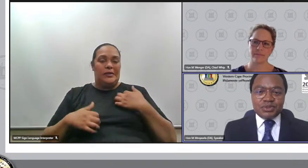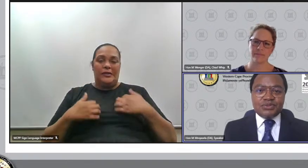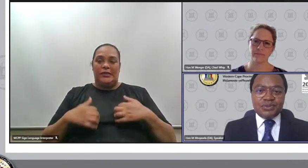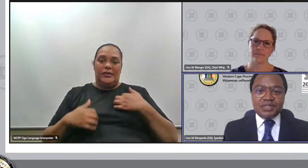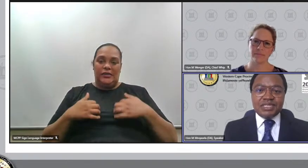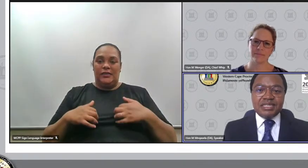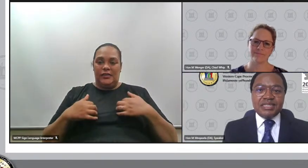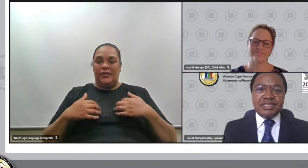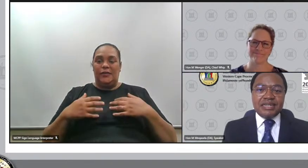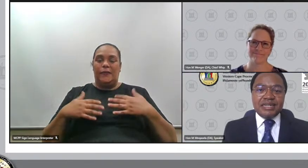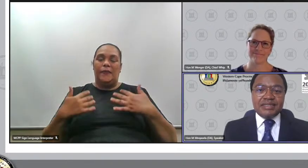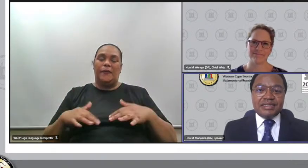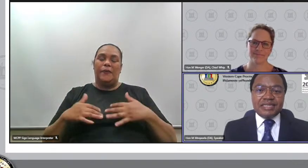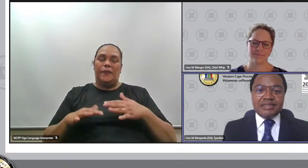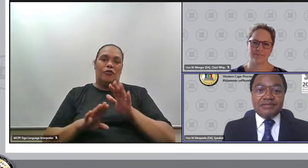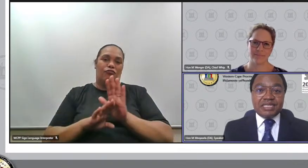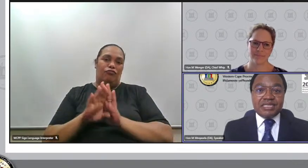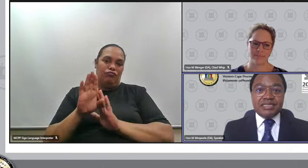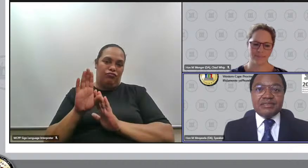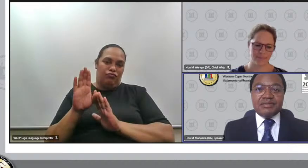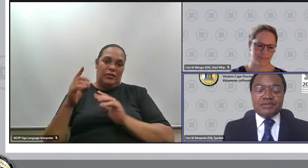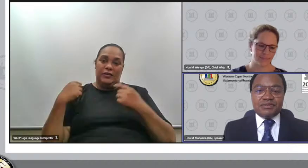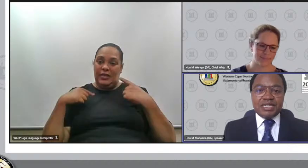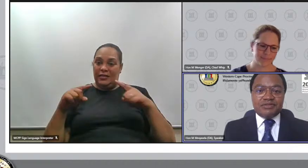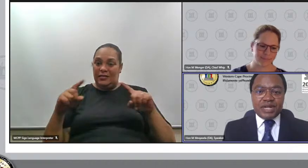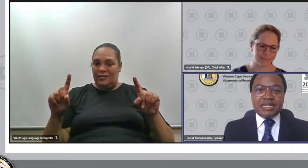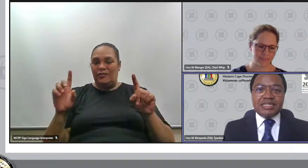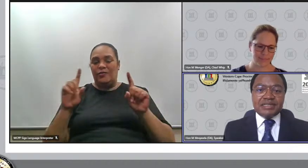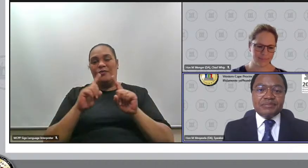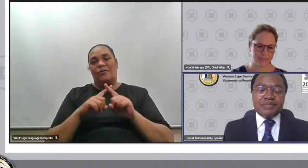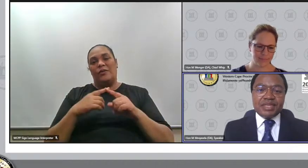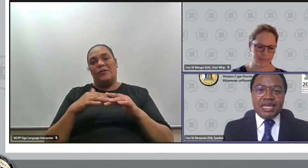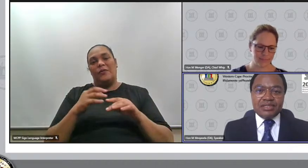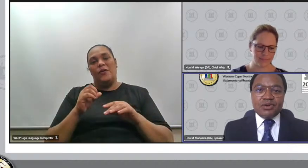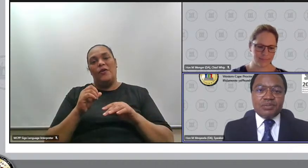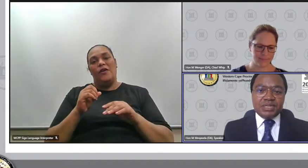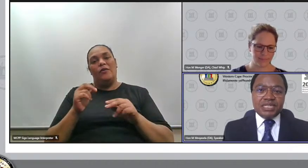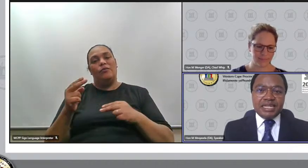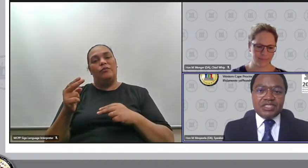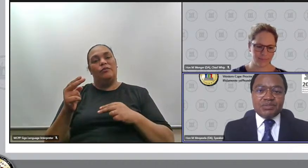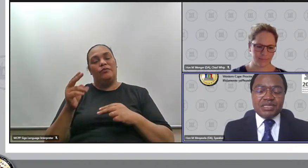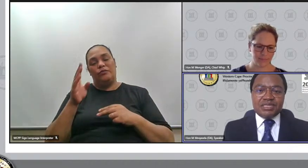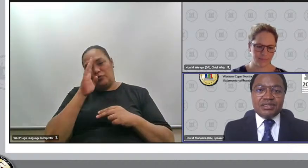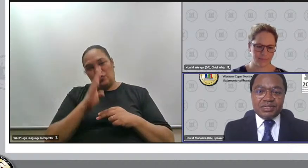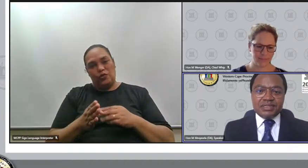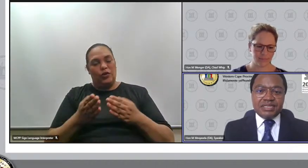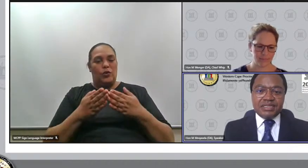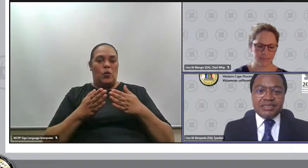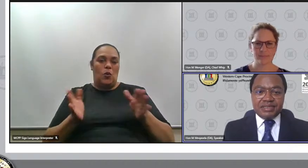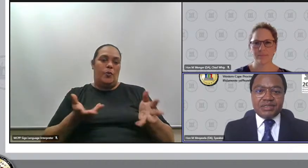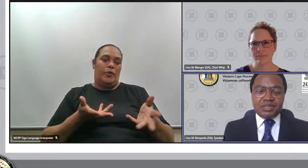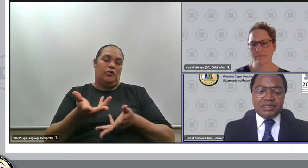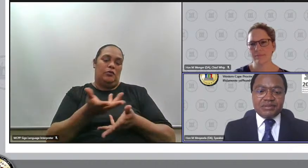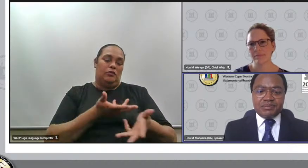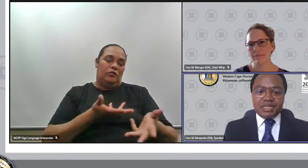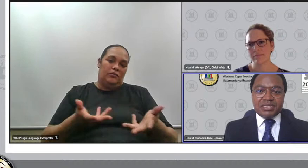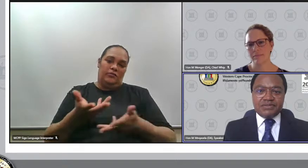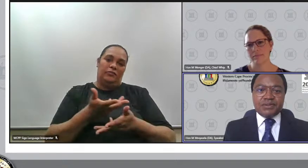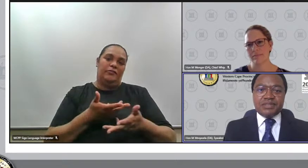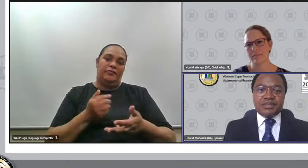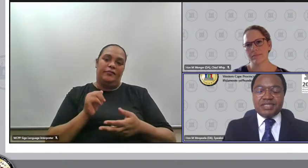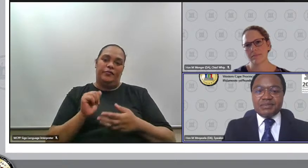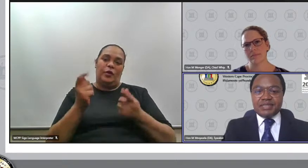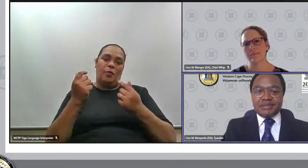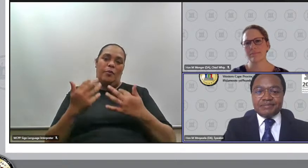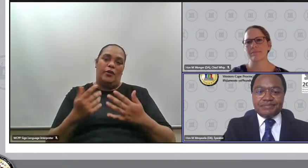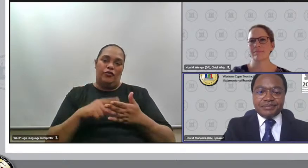very fruitful and very frank and open engagements during this budget